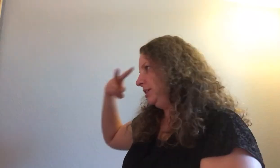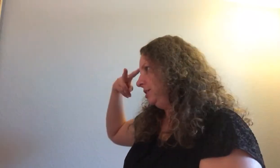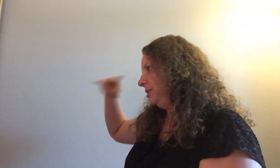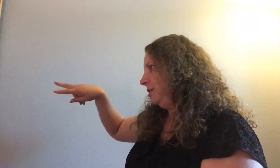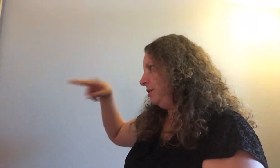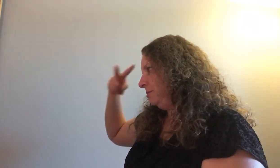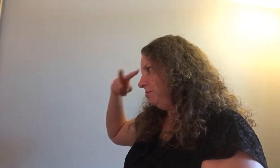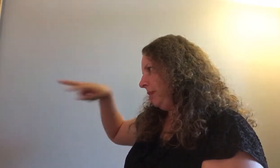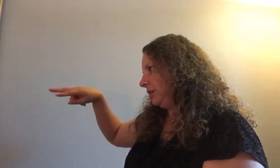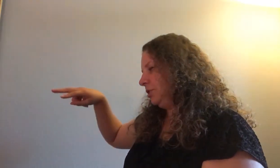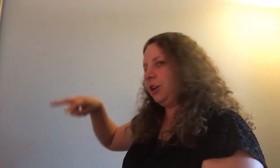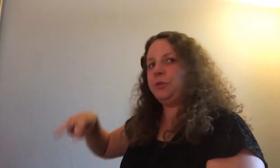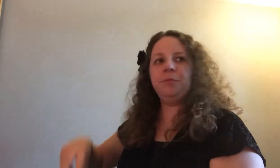twice. Mexico.